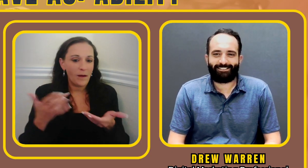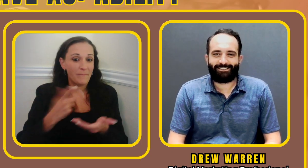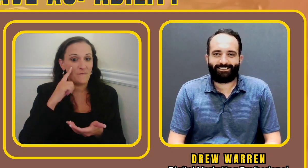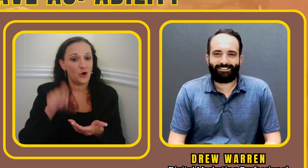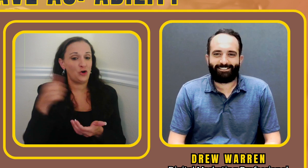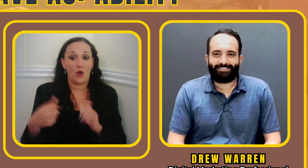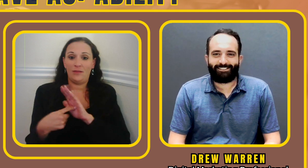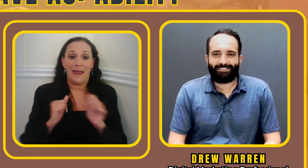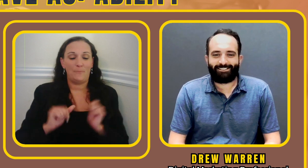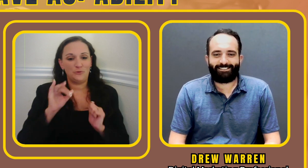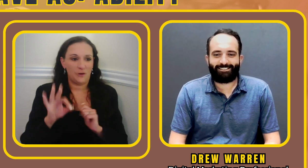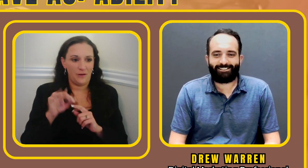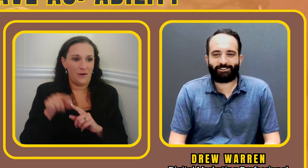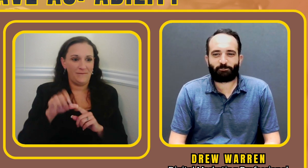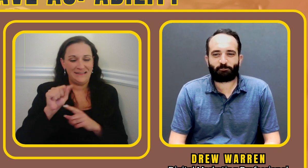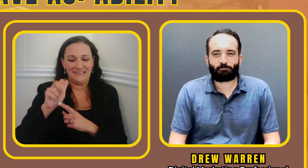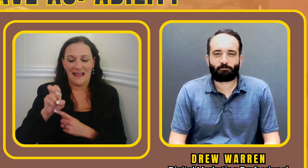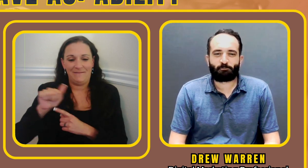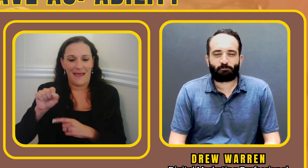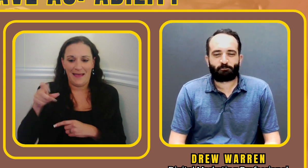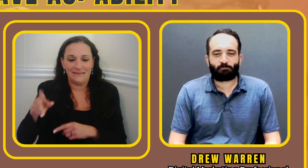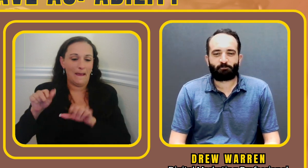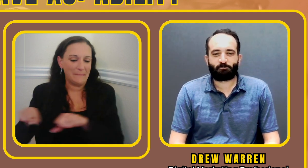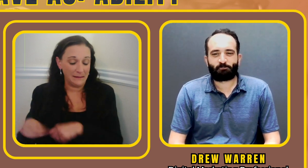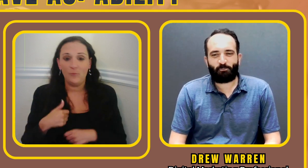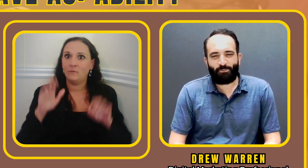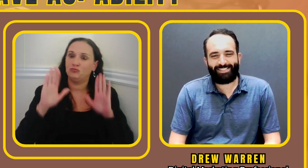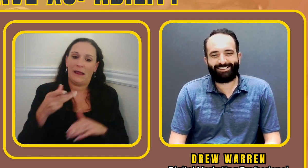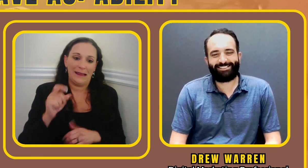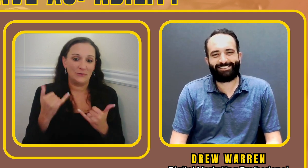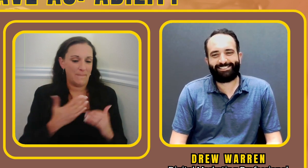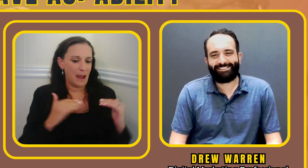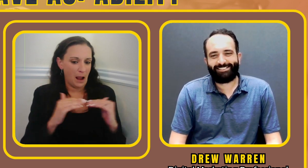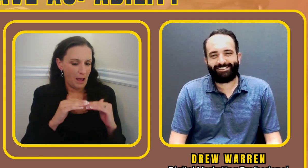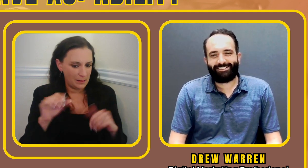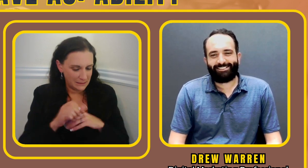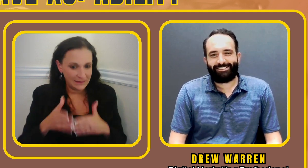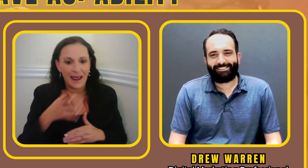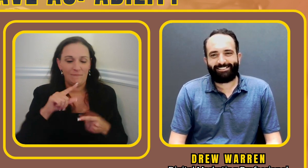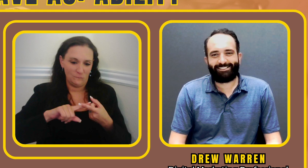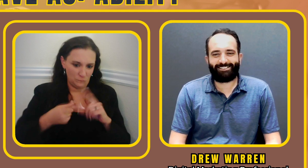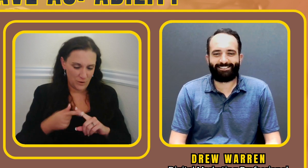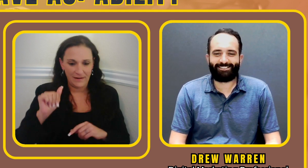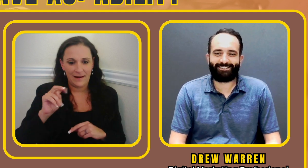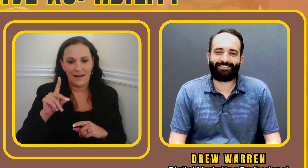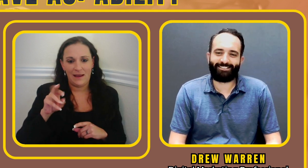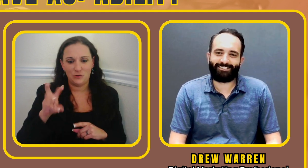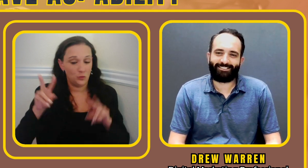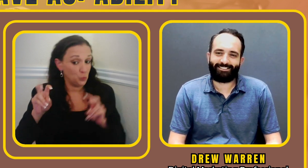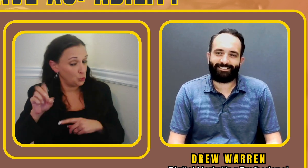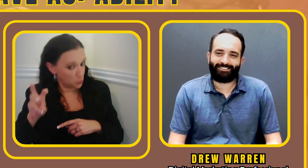another episode of Save As Ability. We have a great guest today, my colleague and friend,